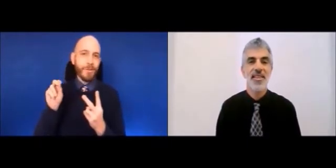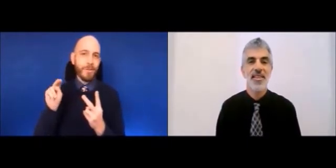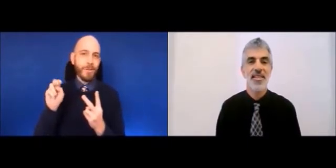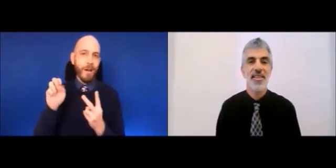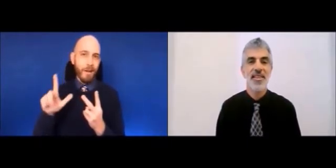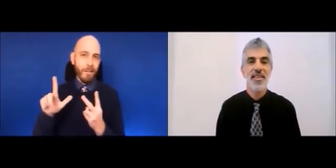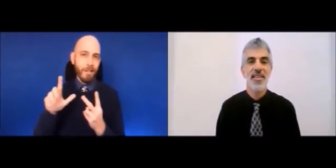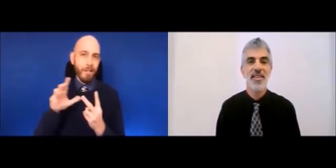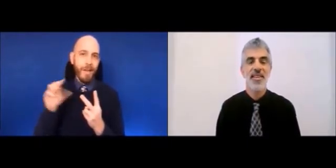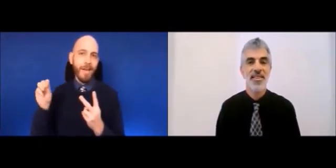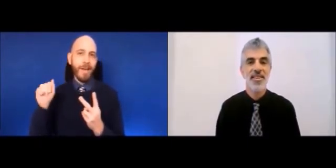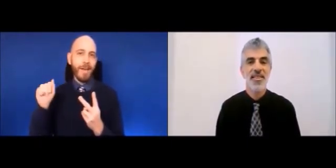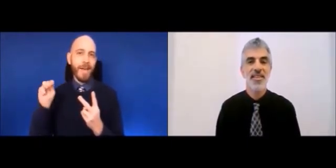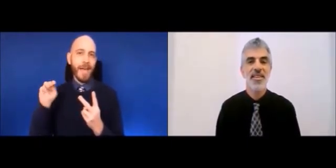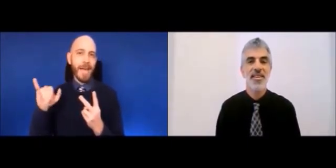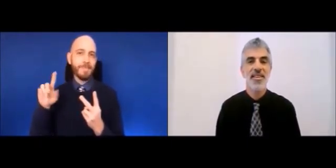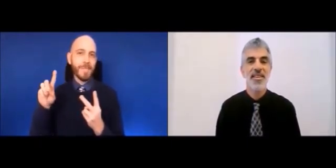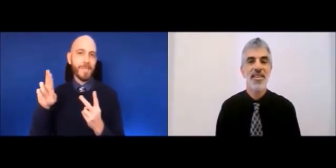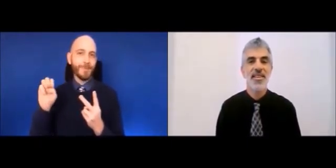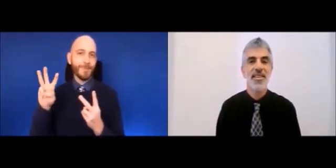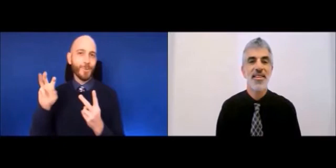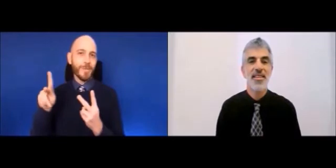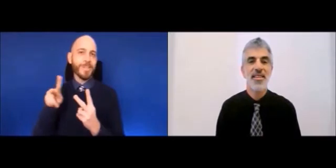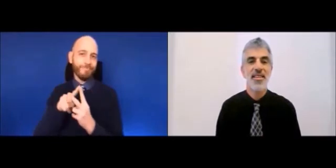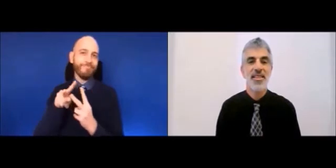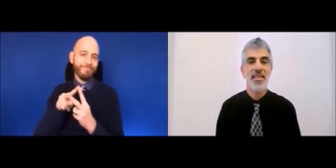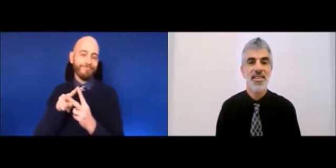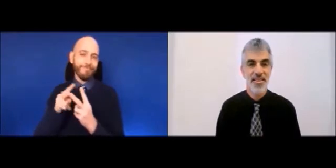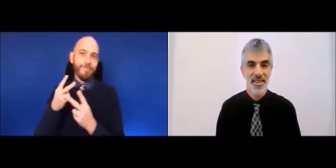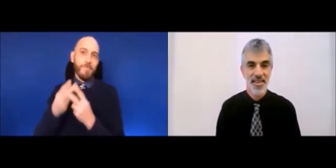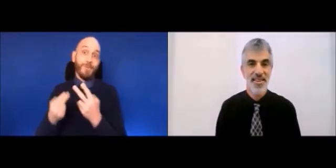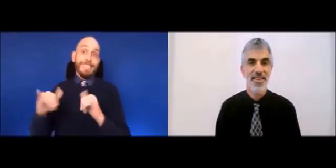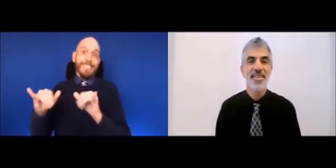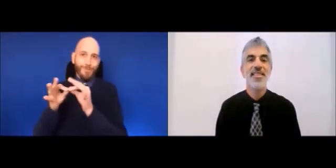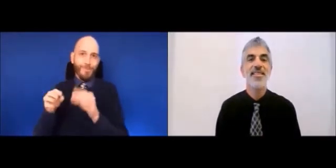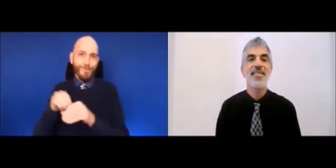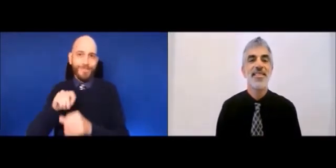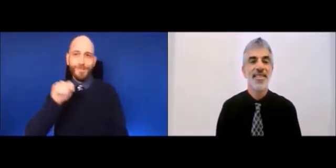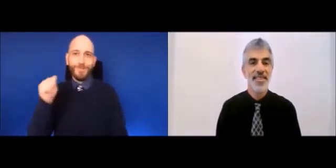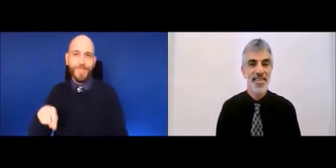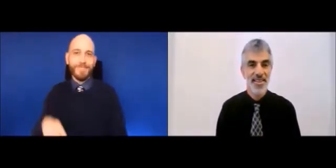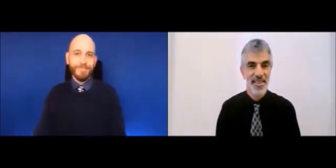mentors, two of whom were Heather Donnell and Amy Druick, and they're both still interpreters in Tucson today.